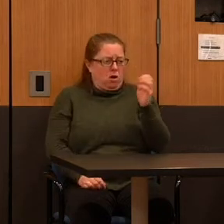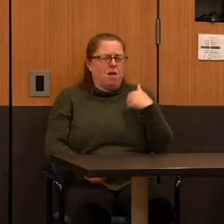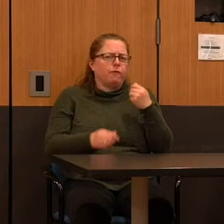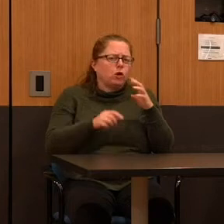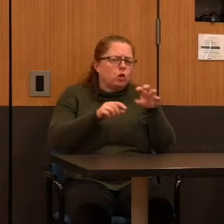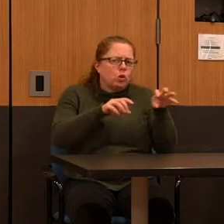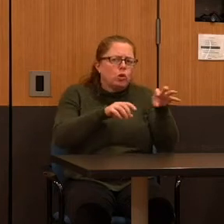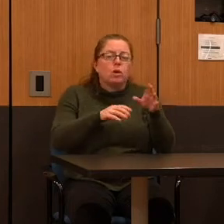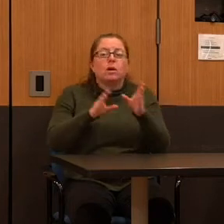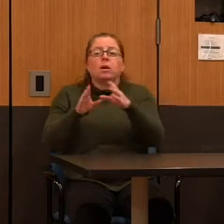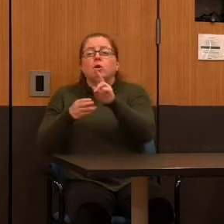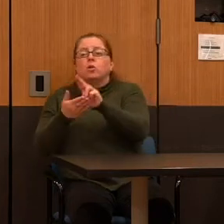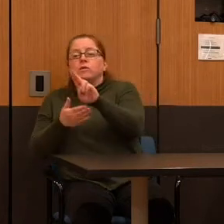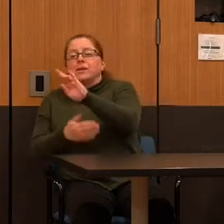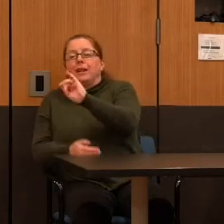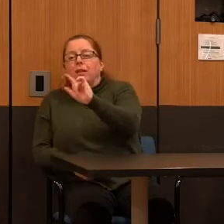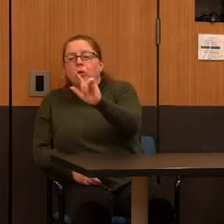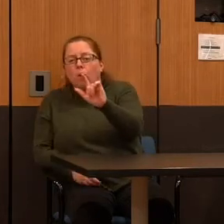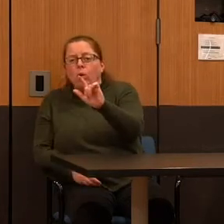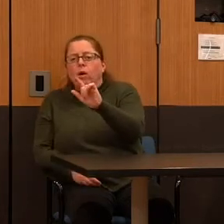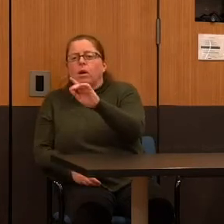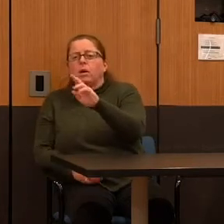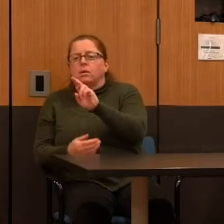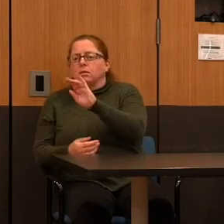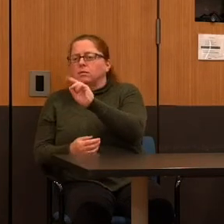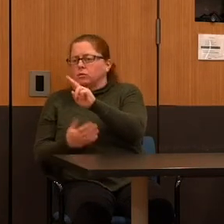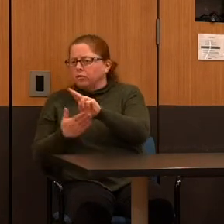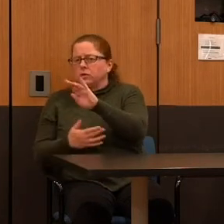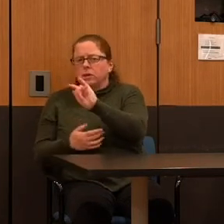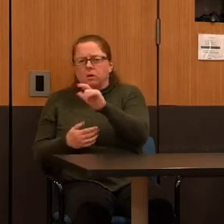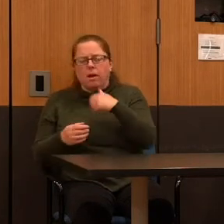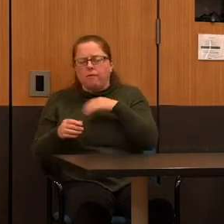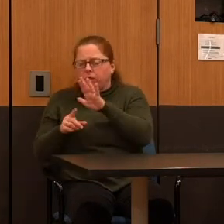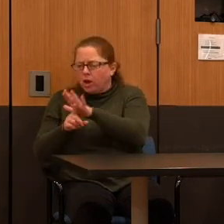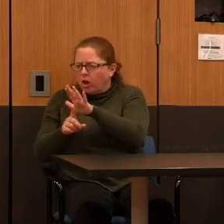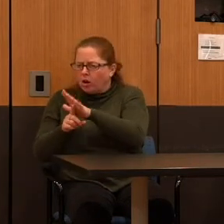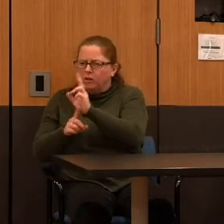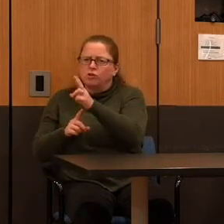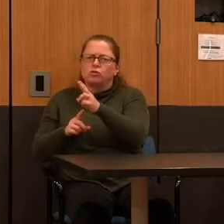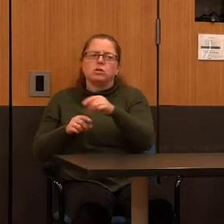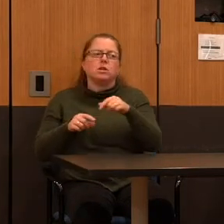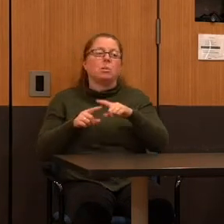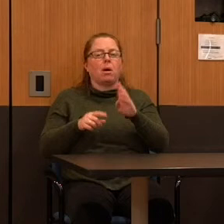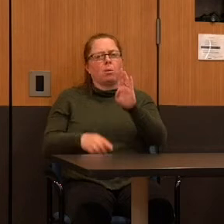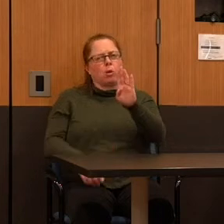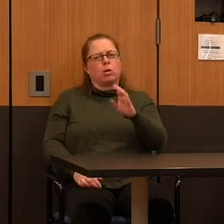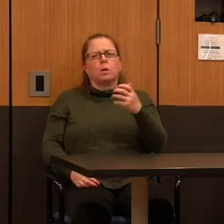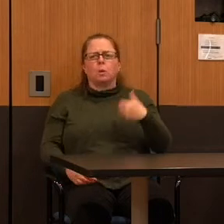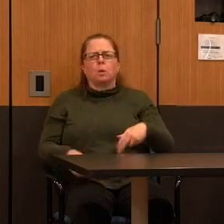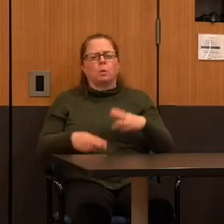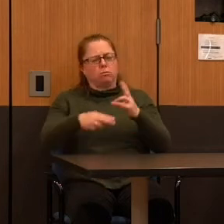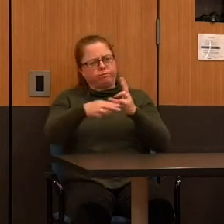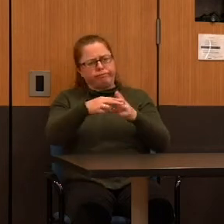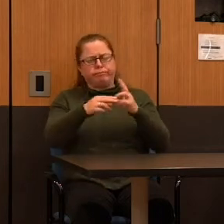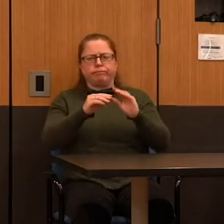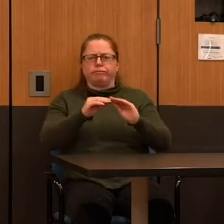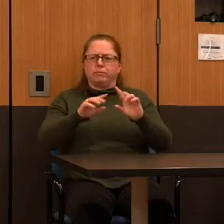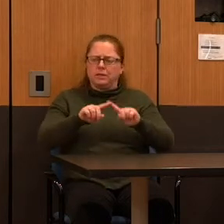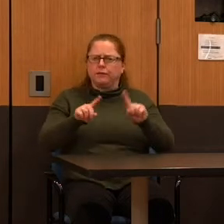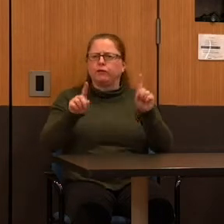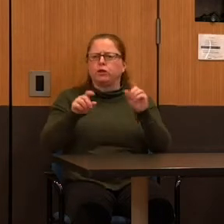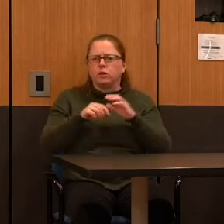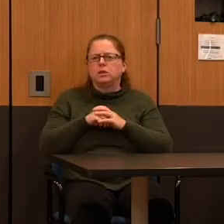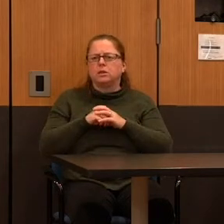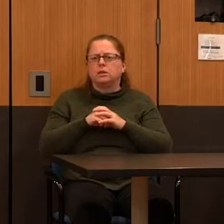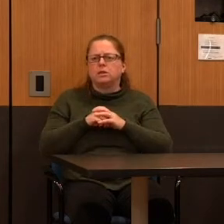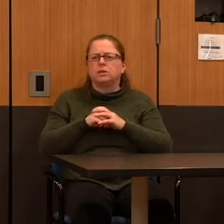has its history. Everywhere that we are all from have their distinctive histories, but Berkeley's is quite distinctive. And that access